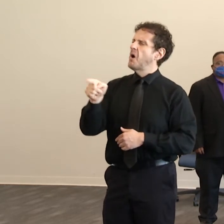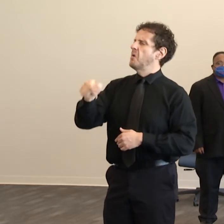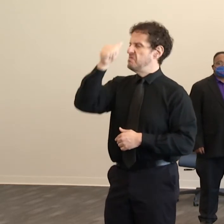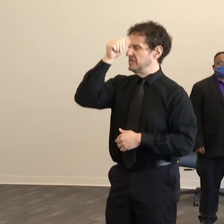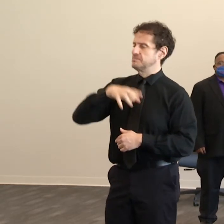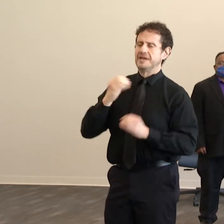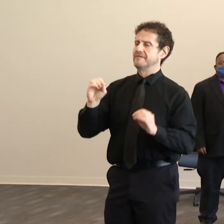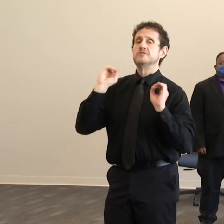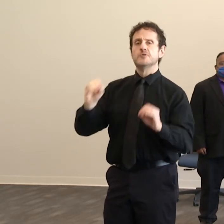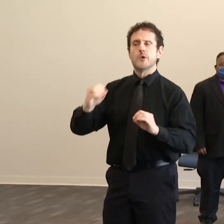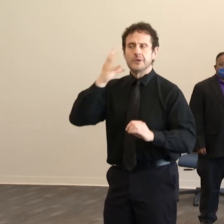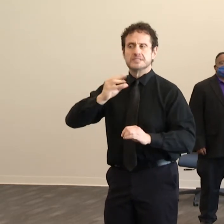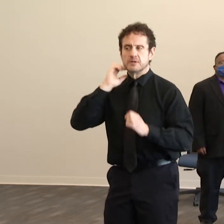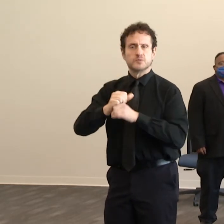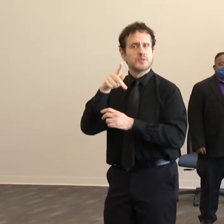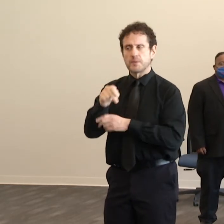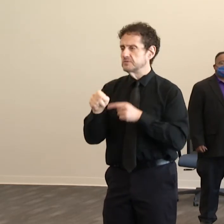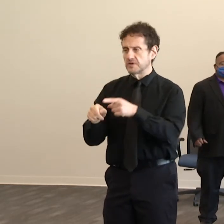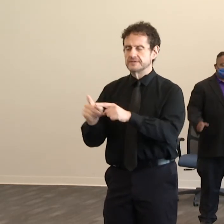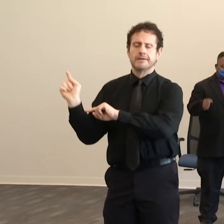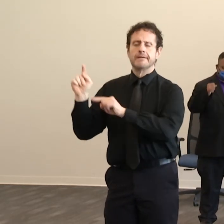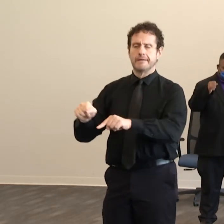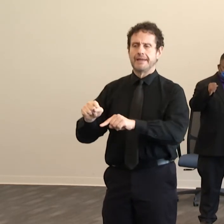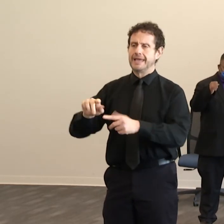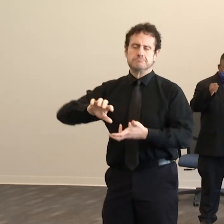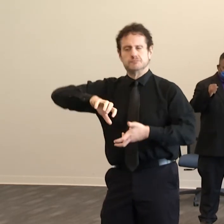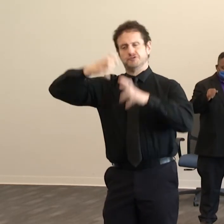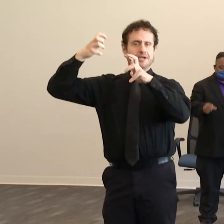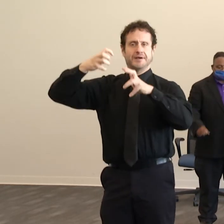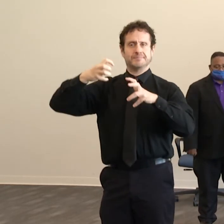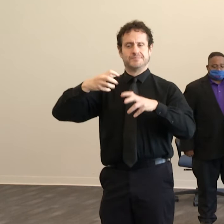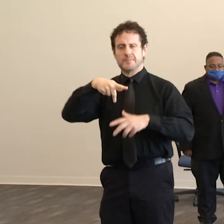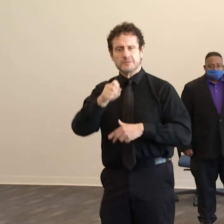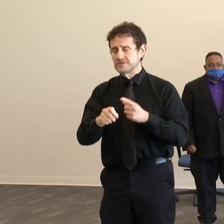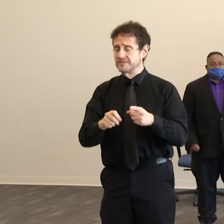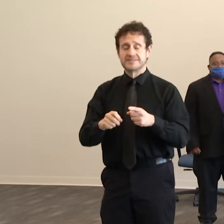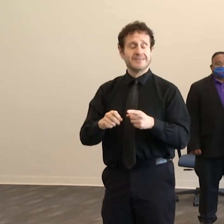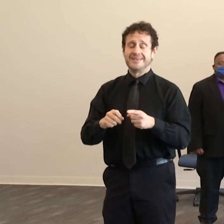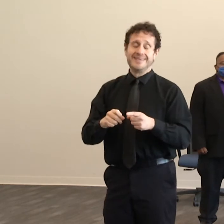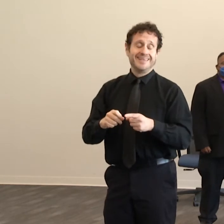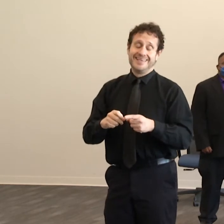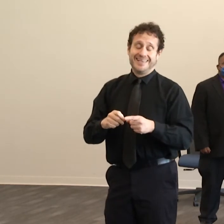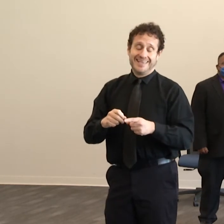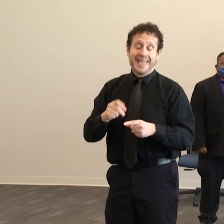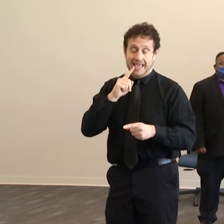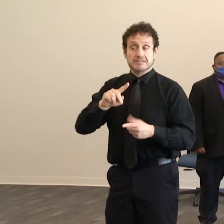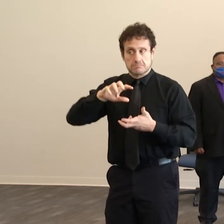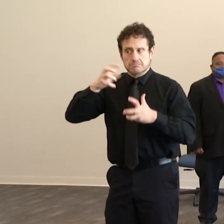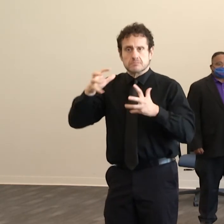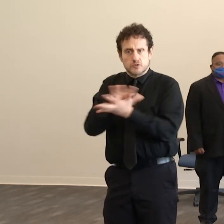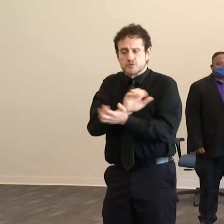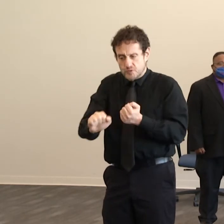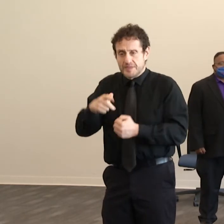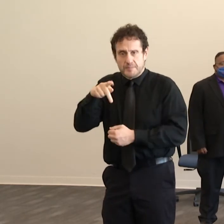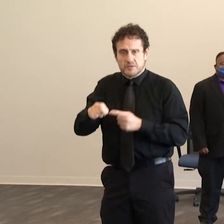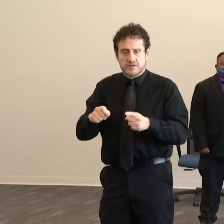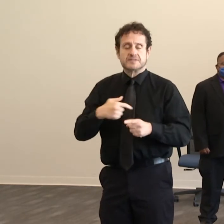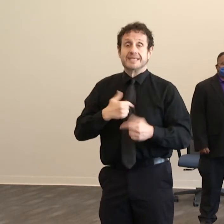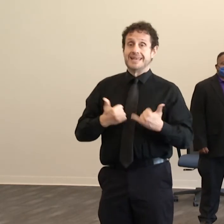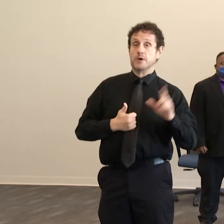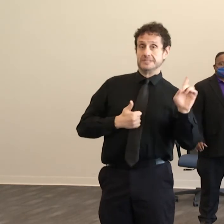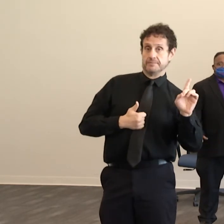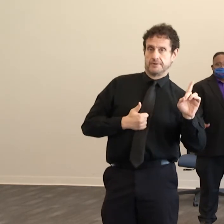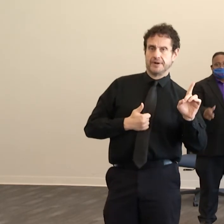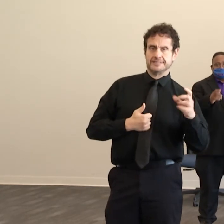Well, he shook up America. He didn't just shake up the Postal Service. And we see Democrats, Republicans, and Independents speaking up now. I think the pressure's